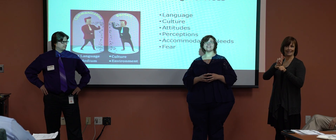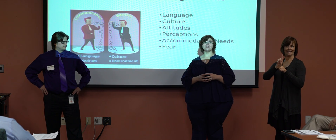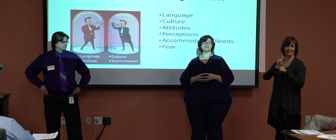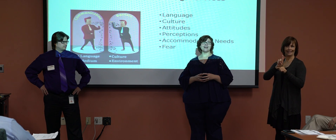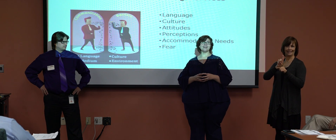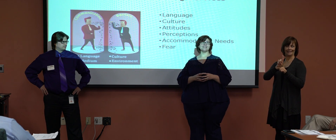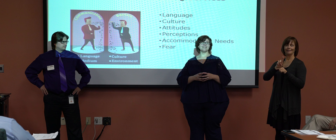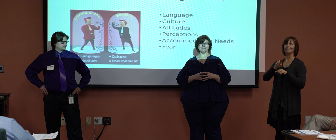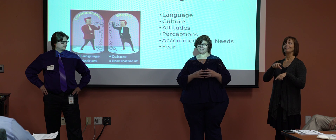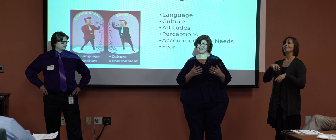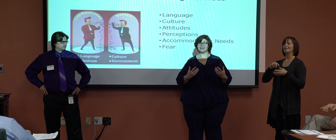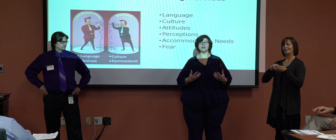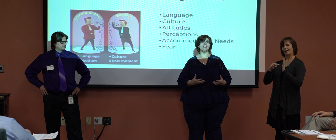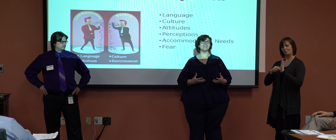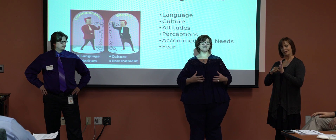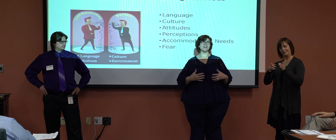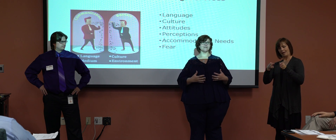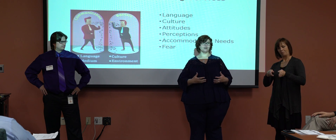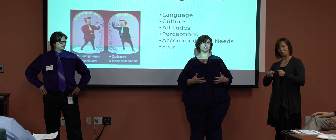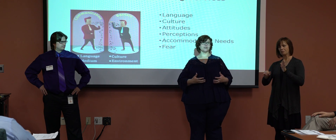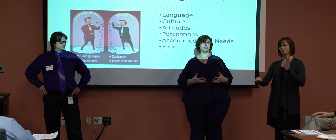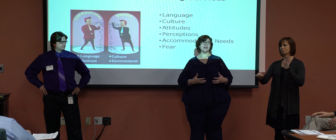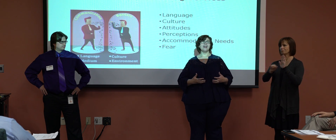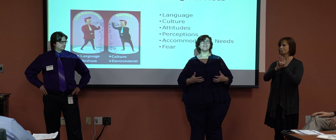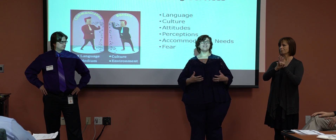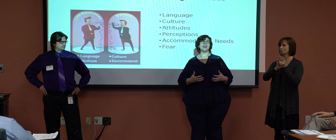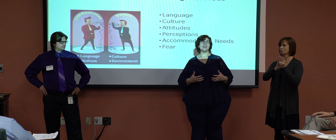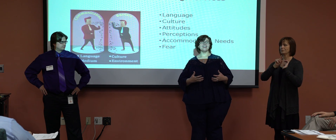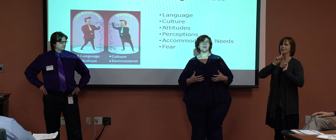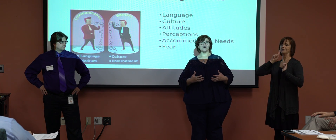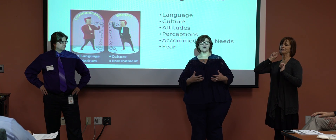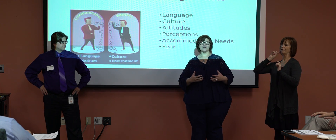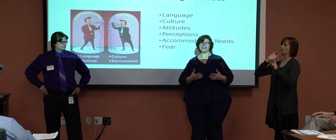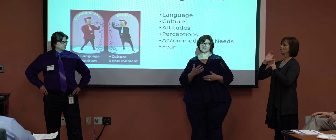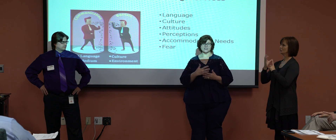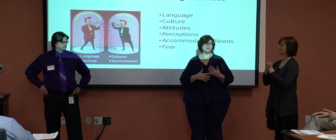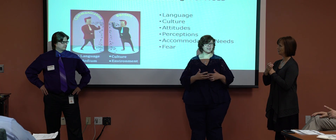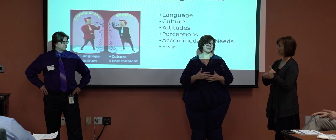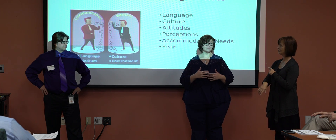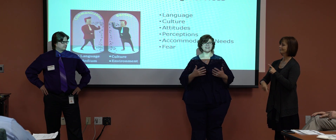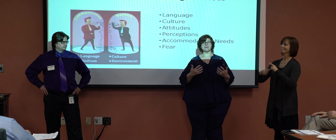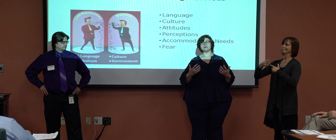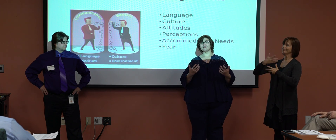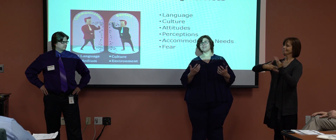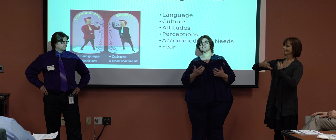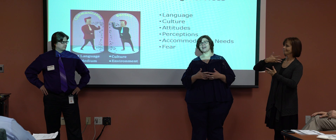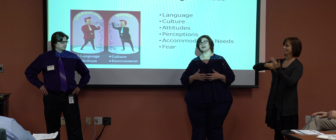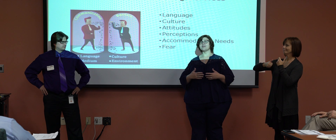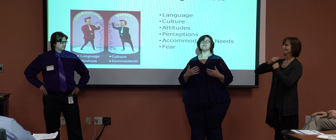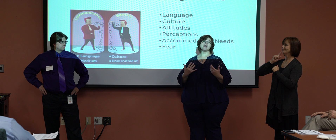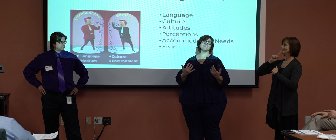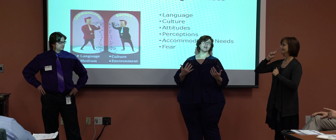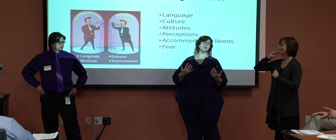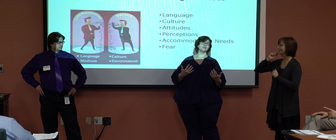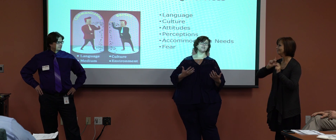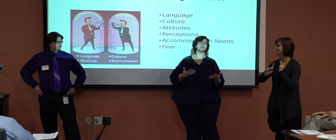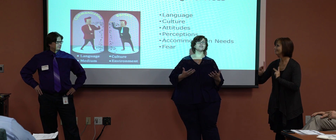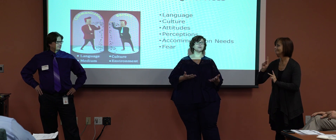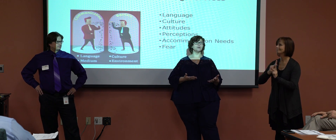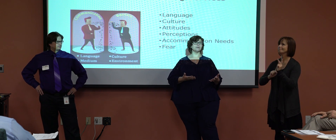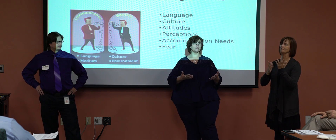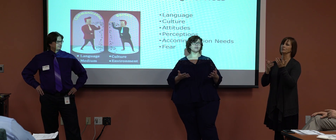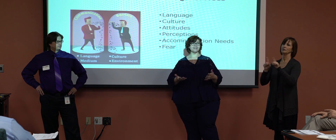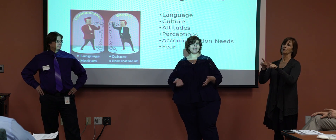who identifies within the deaf culture. They associate with deaf people all the time. They may have gone